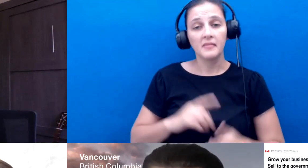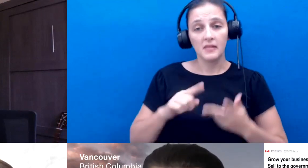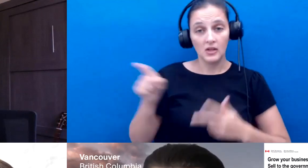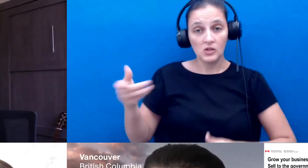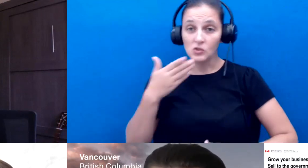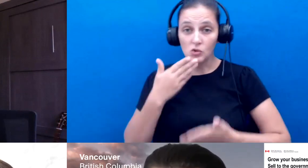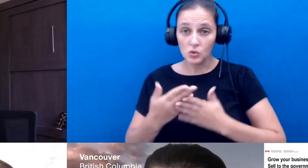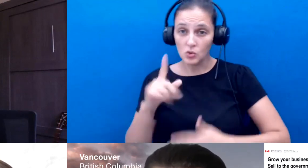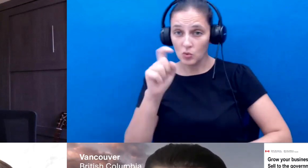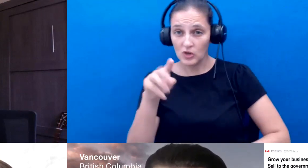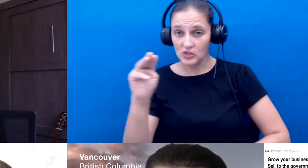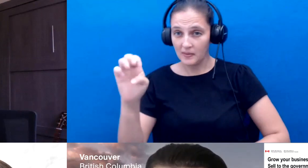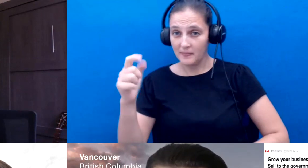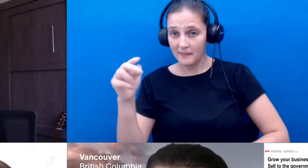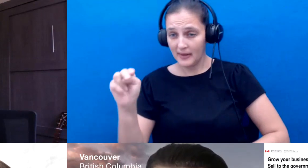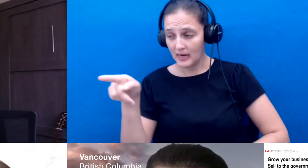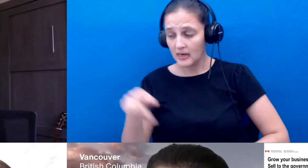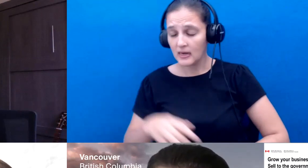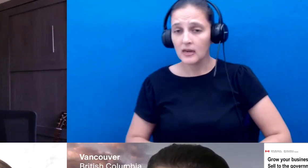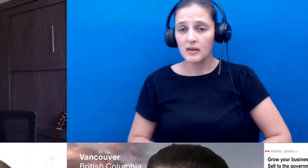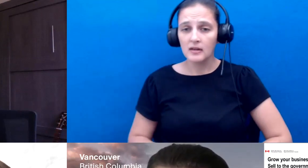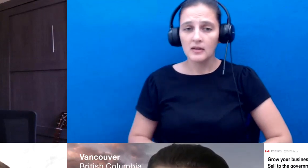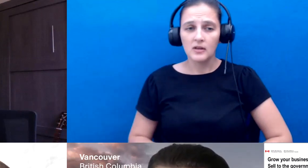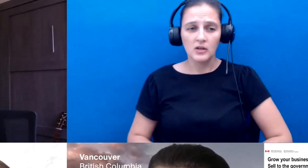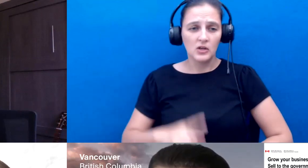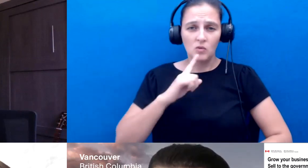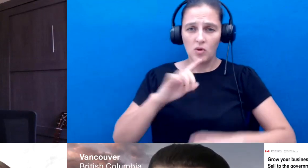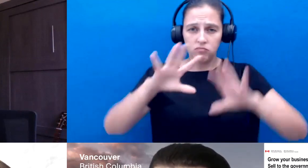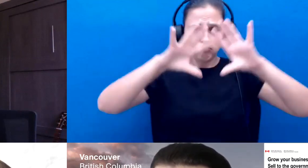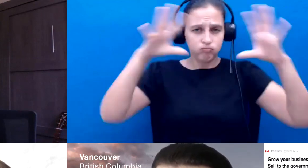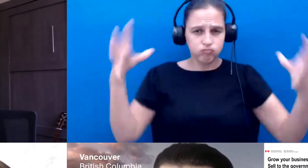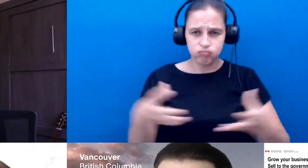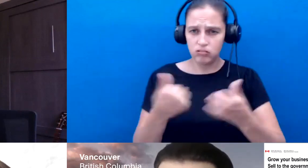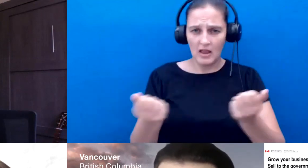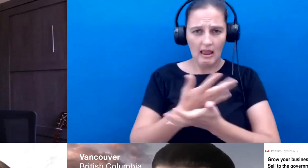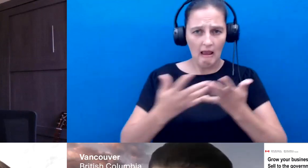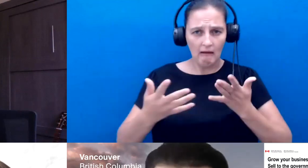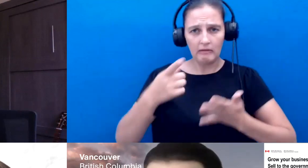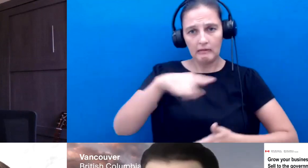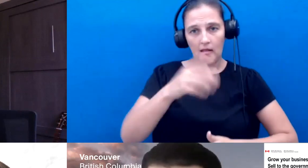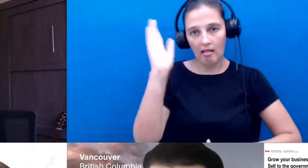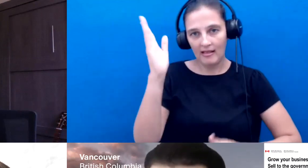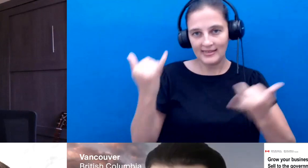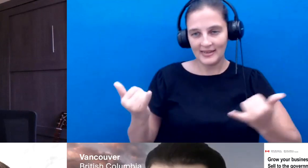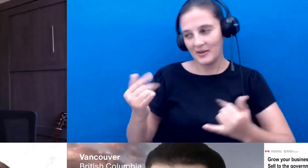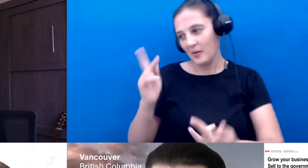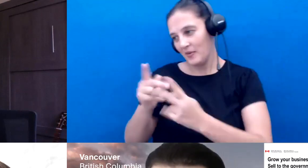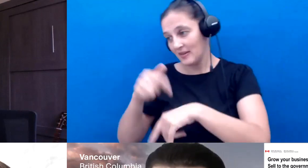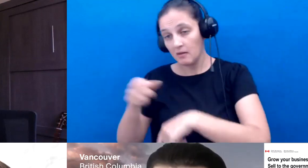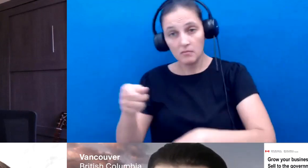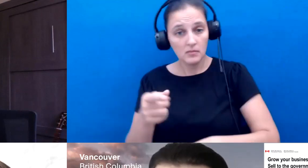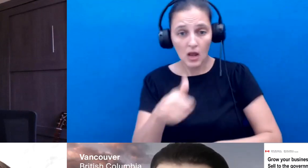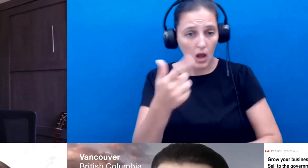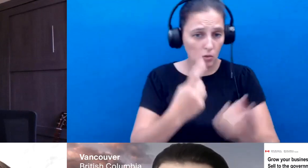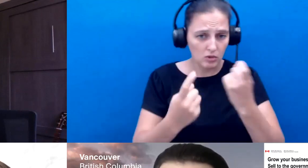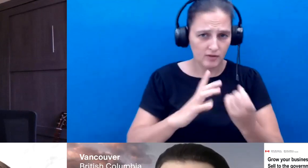Megan, to sort of tie together everything that we've heard today. So maybe good timing, but of course, if there's other questions, we'll take them as